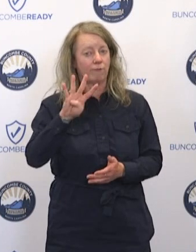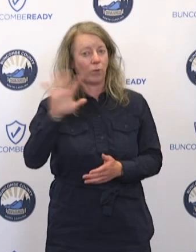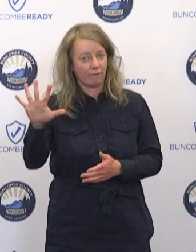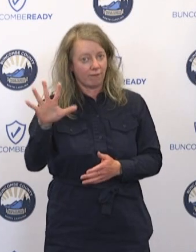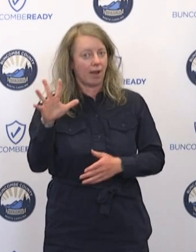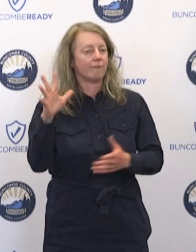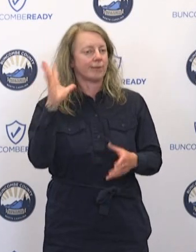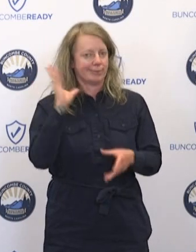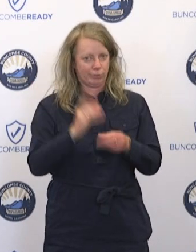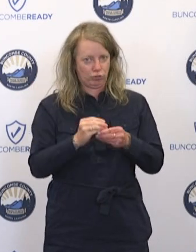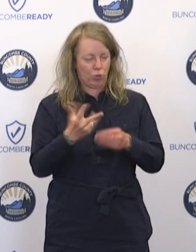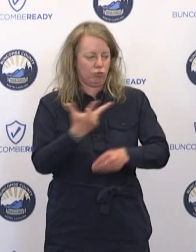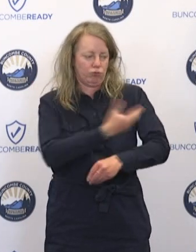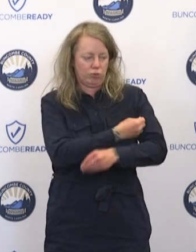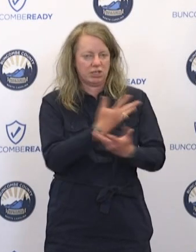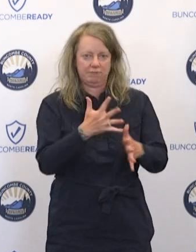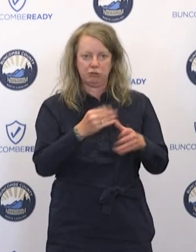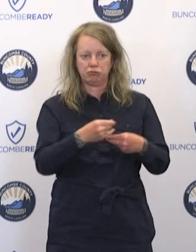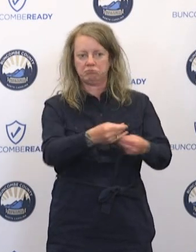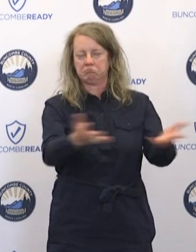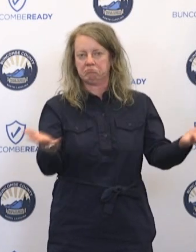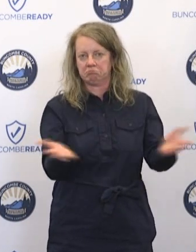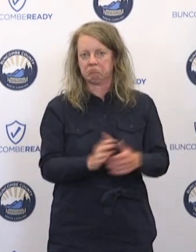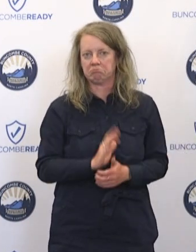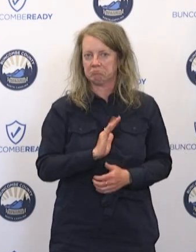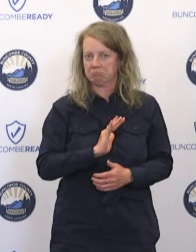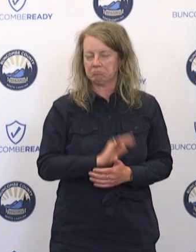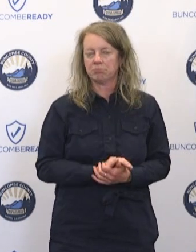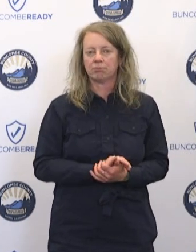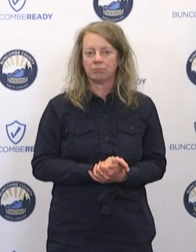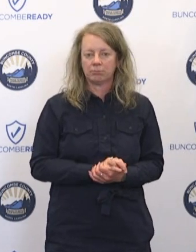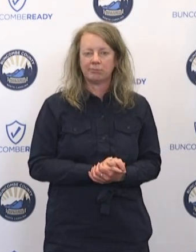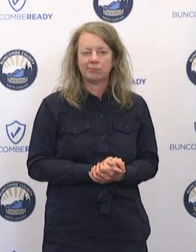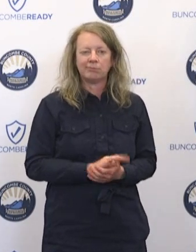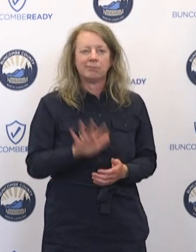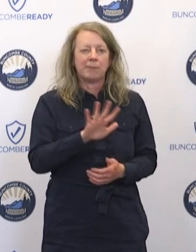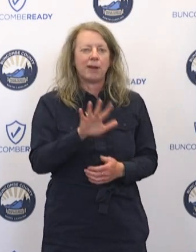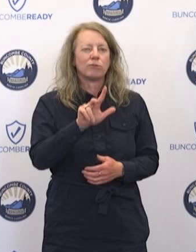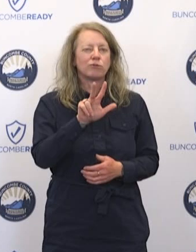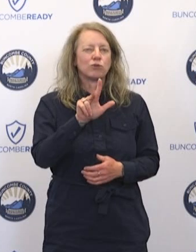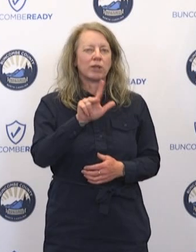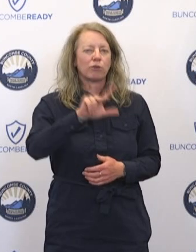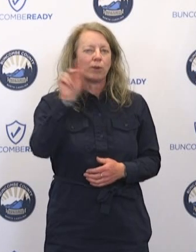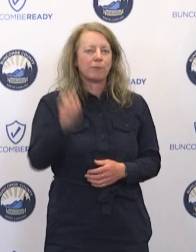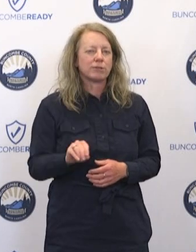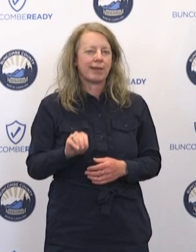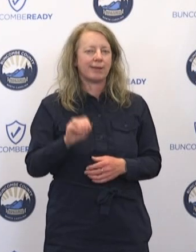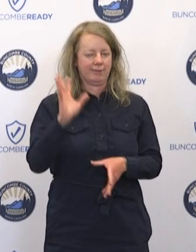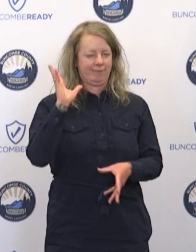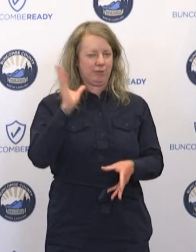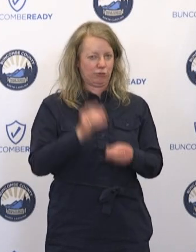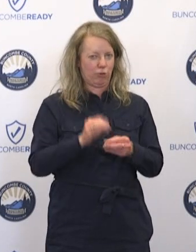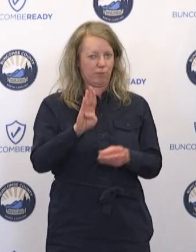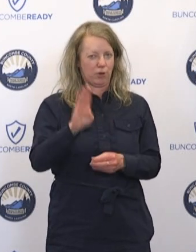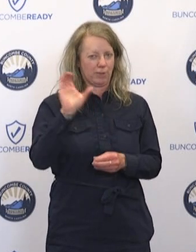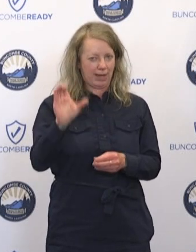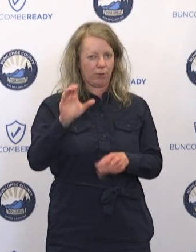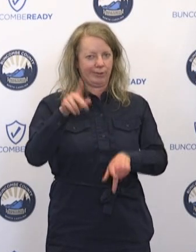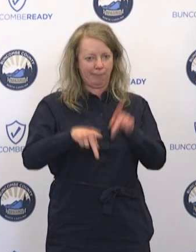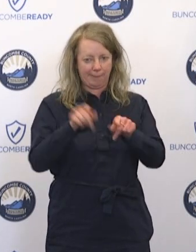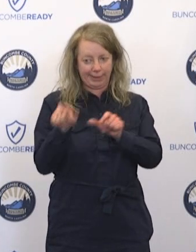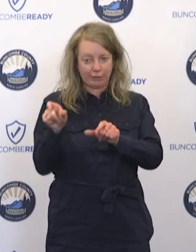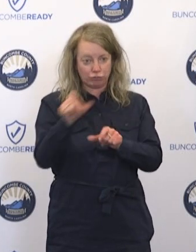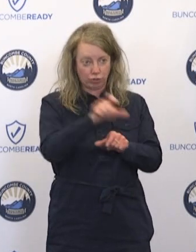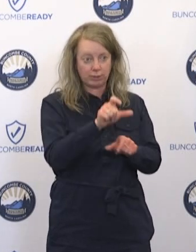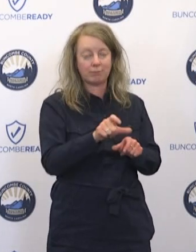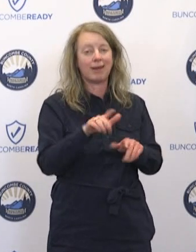94,345 total doses of vaccine have been administered. About 23% of the total Buncombe County population has